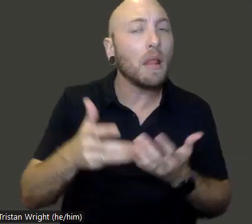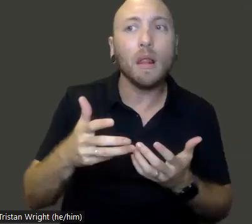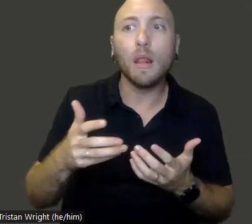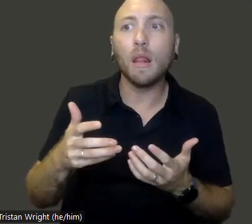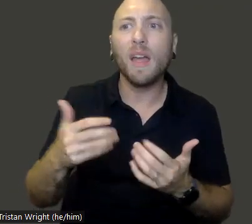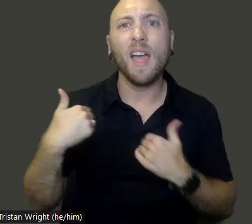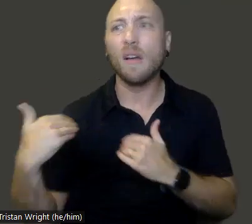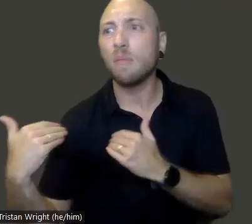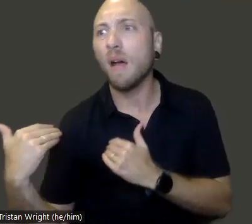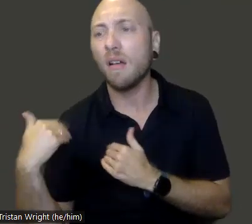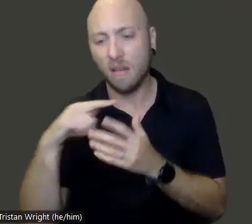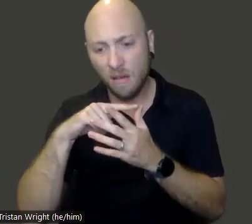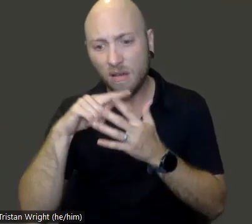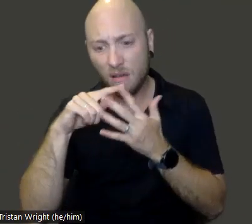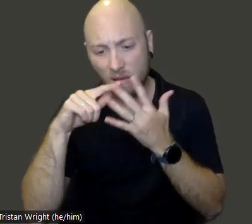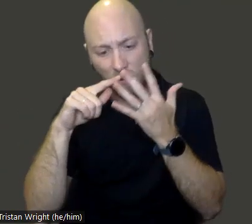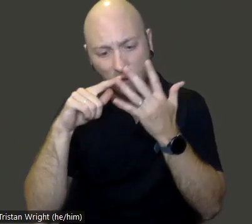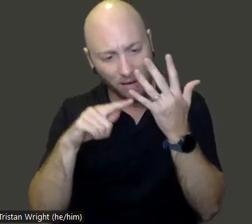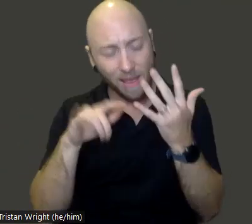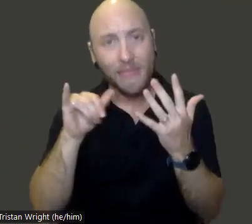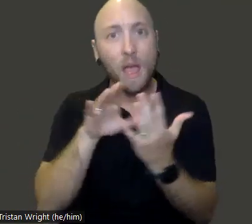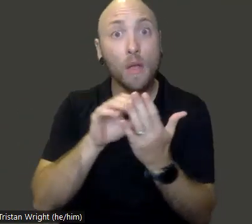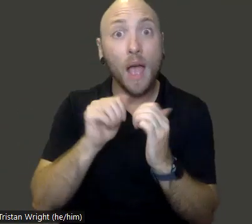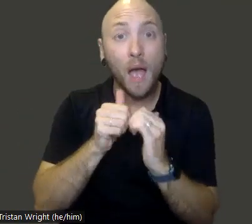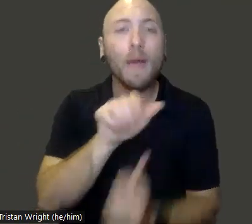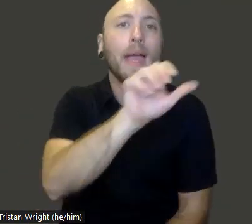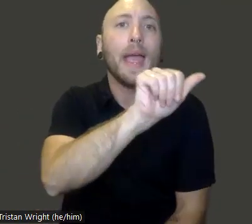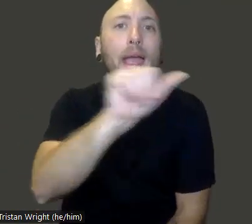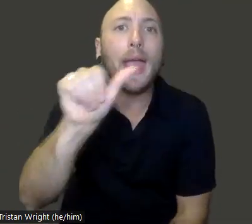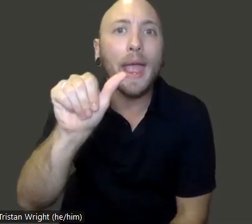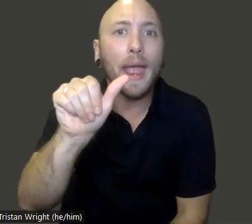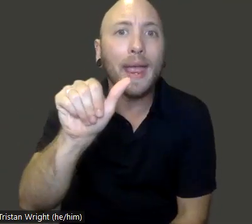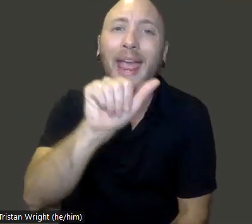stuff, I learned all of that in Alcoholics Anonymous. And